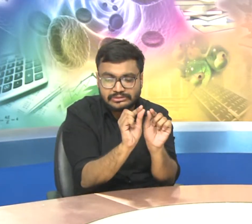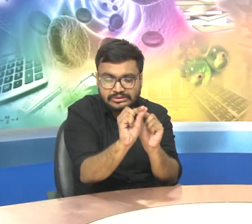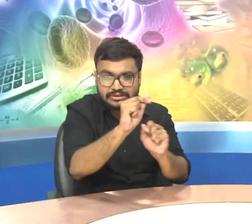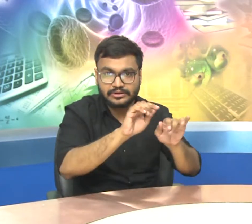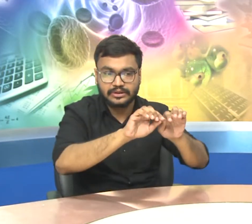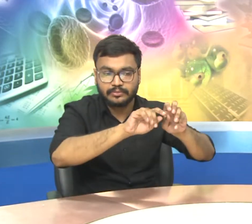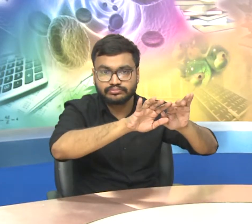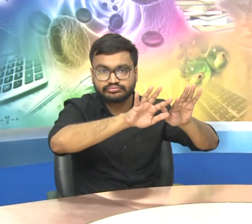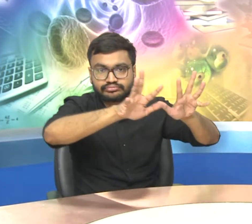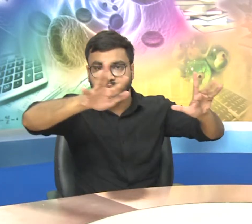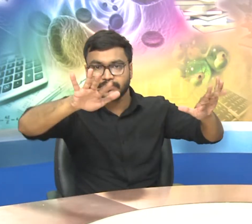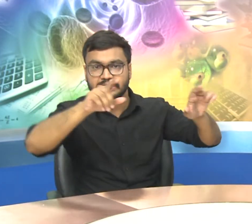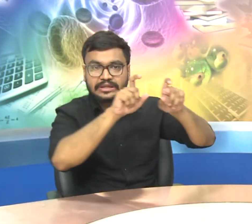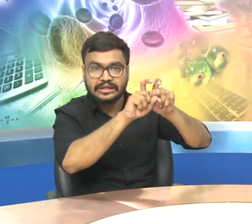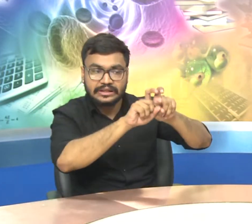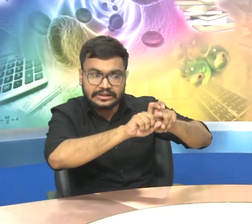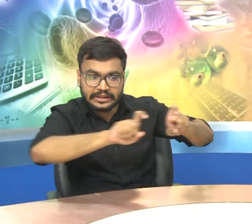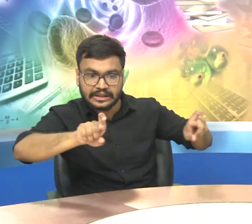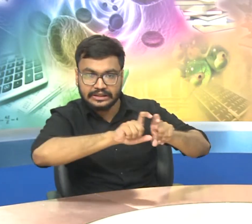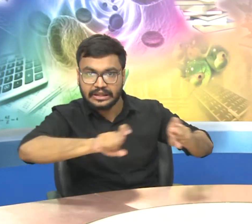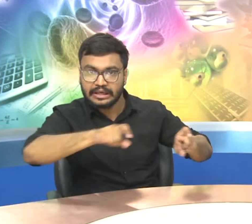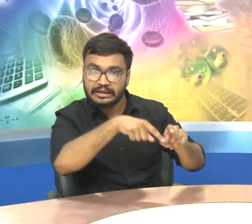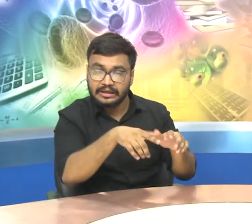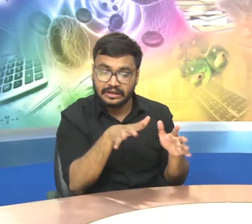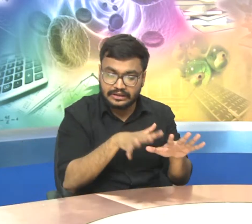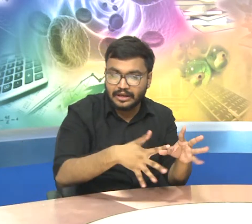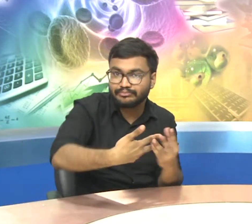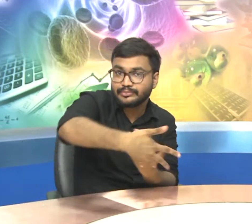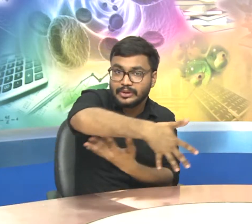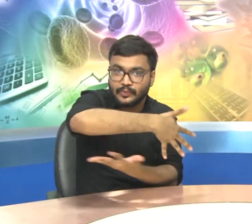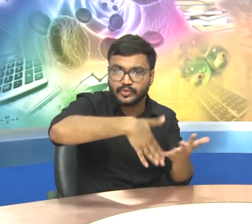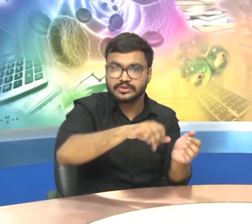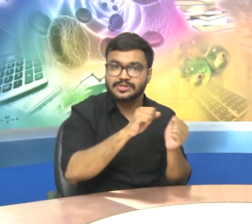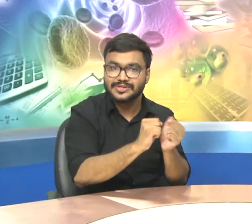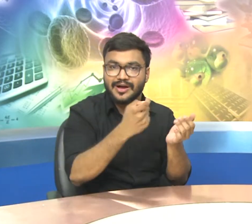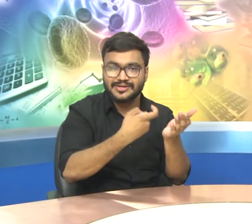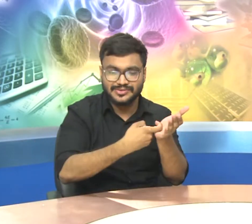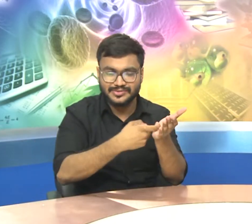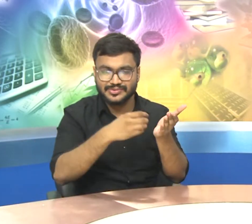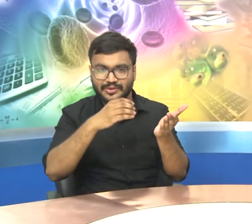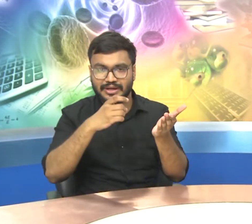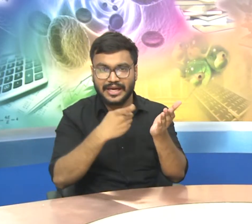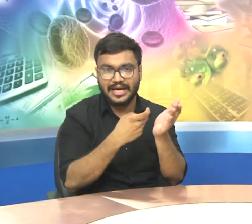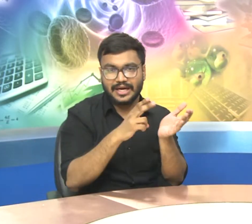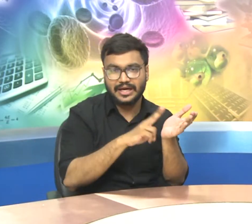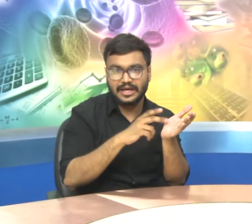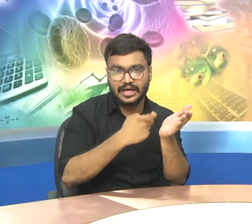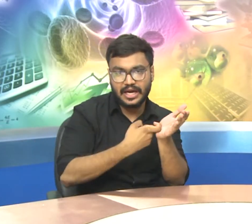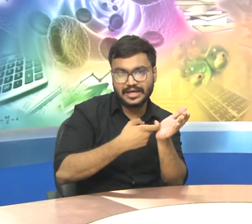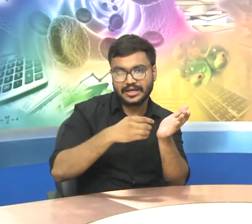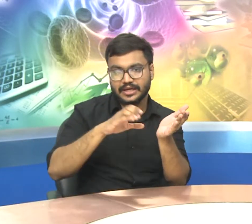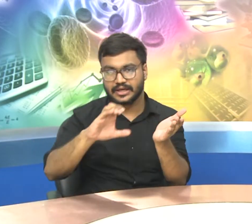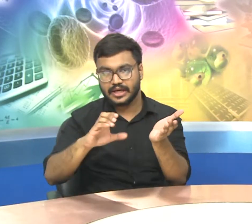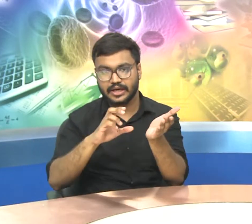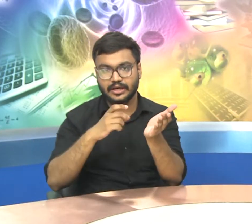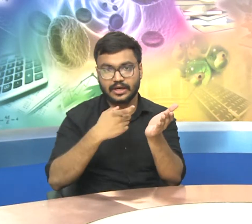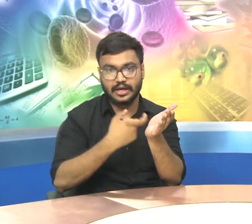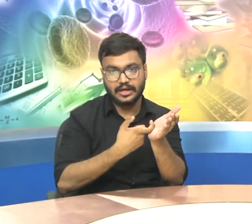and recycle nutrients, helping to keep the pond ecosystem clean and